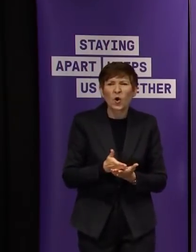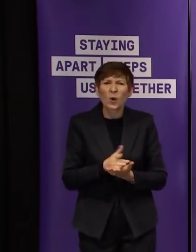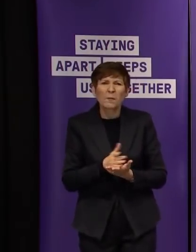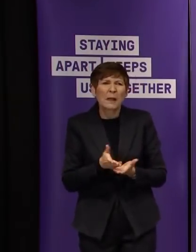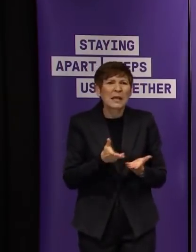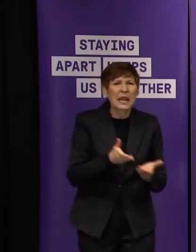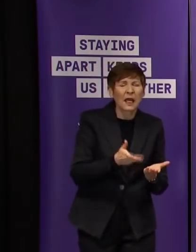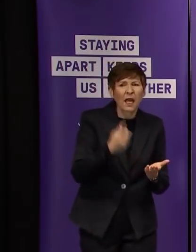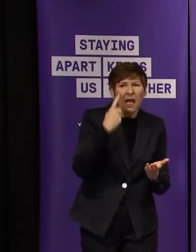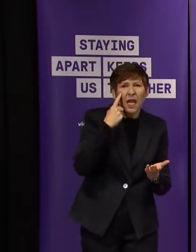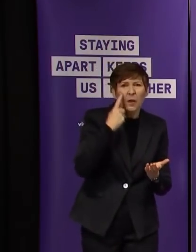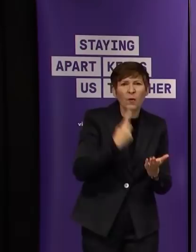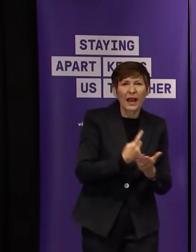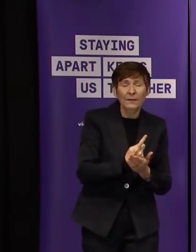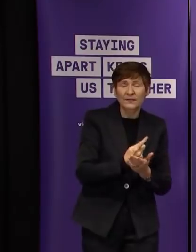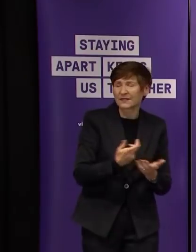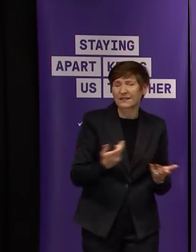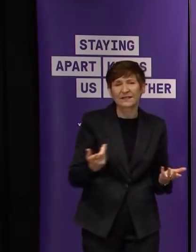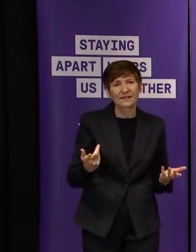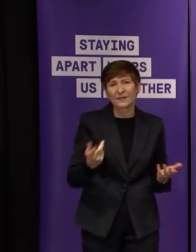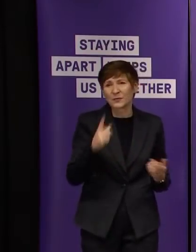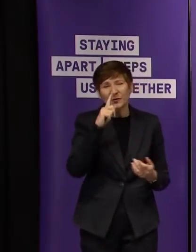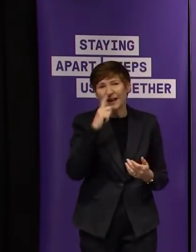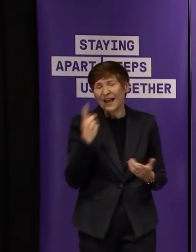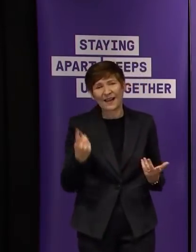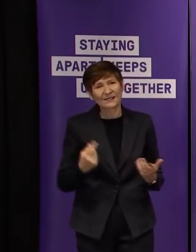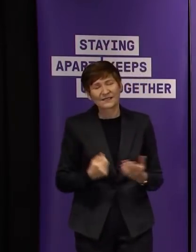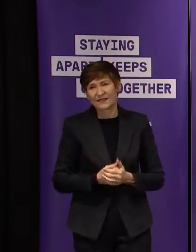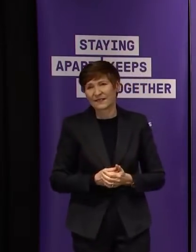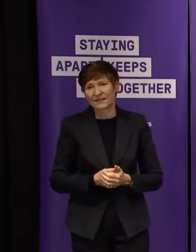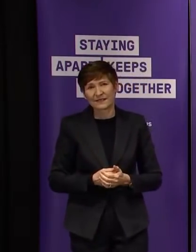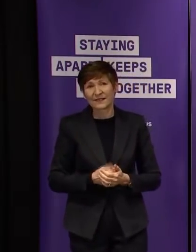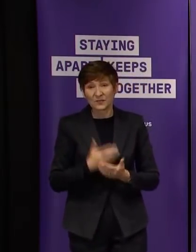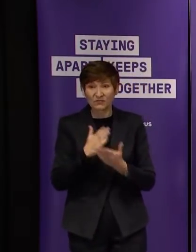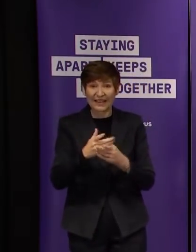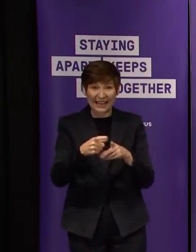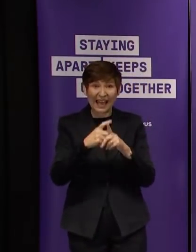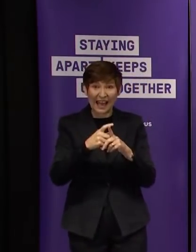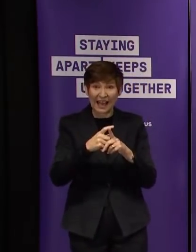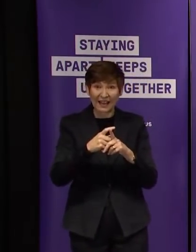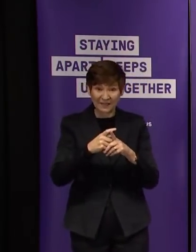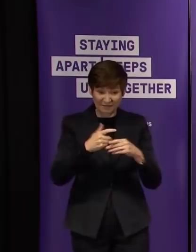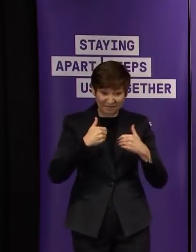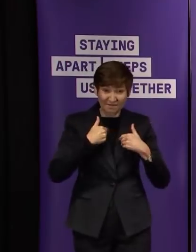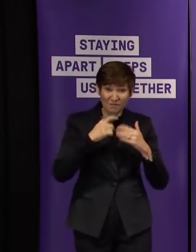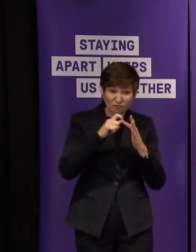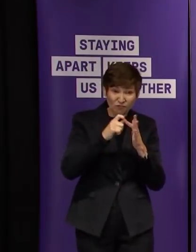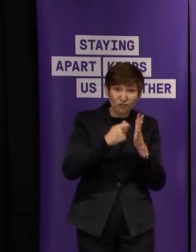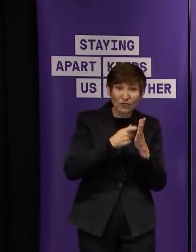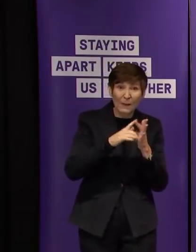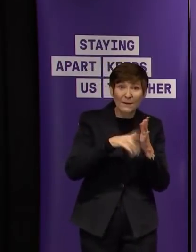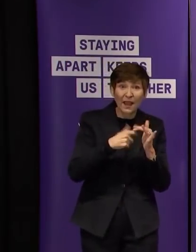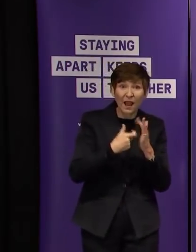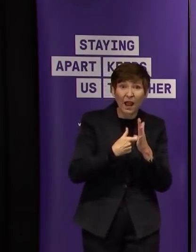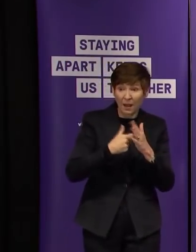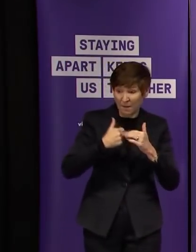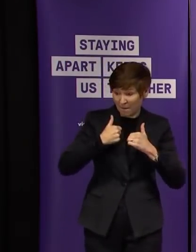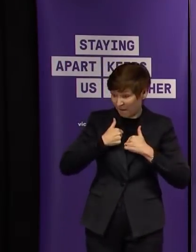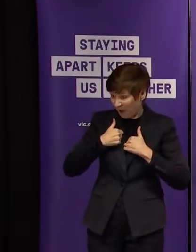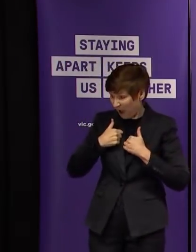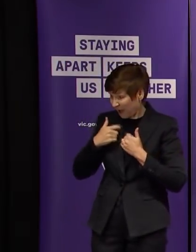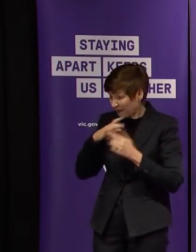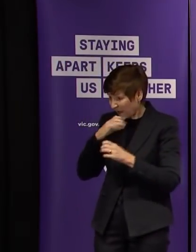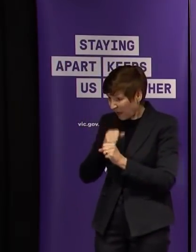way. It's not like that at all. There's only one option. The difficulty for me, for my team, for all of us, comes from the fact